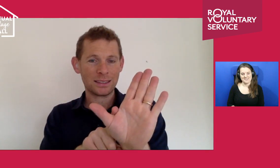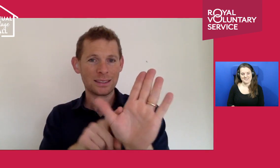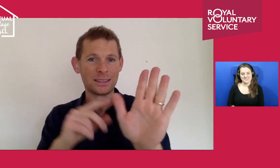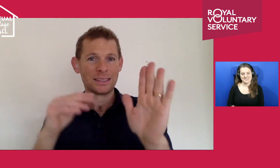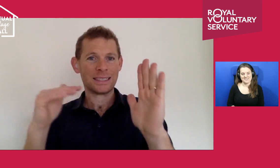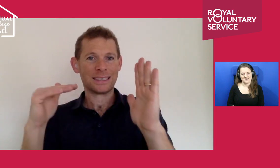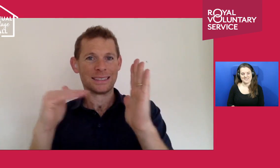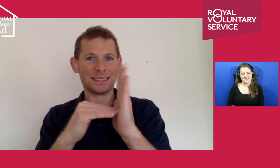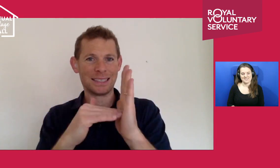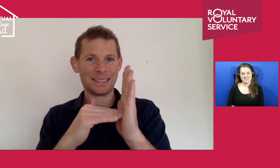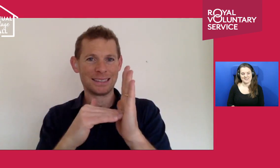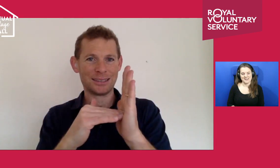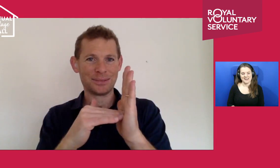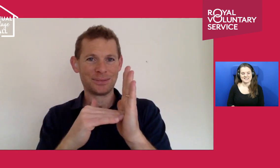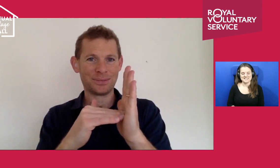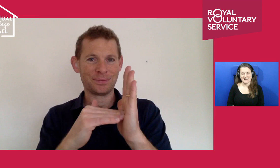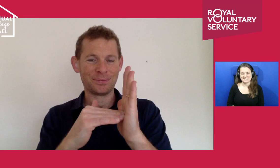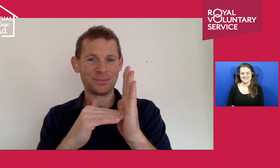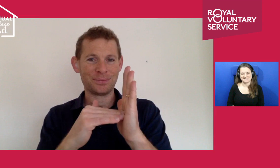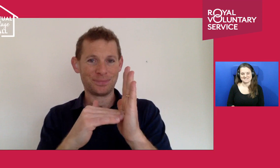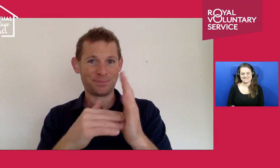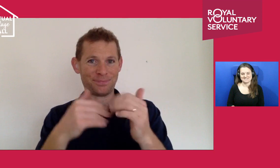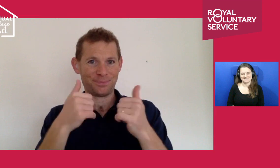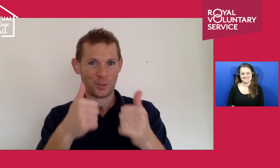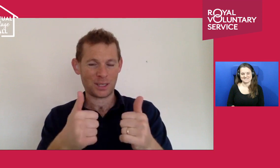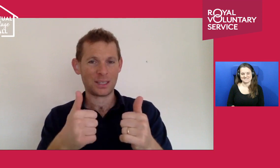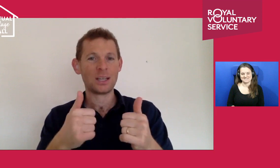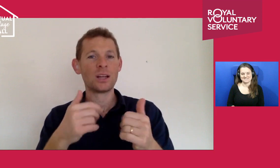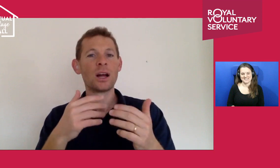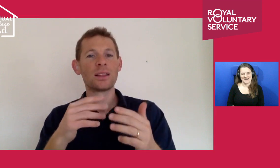Y, and Z.